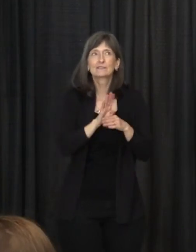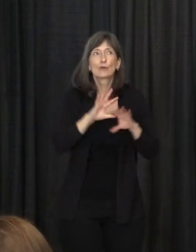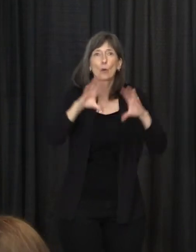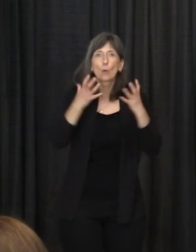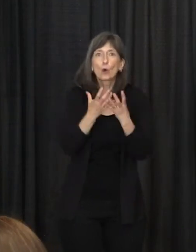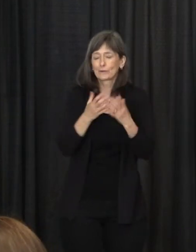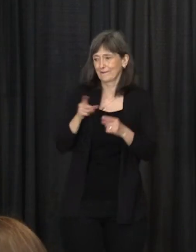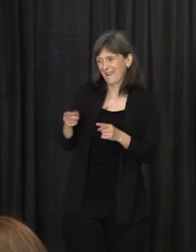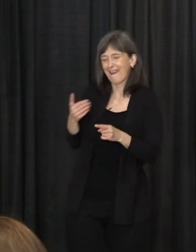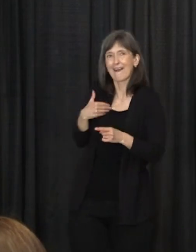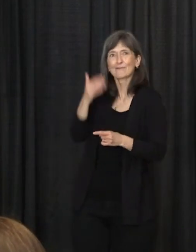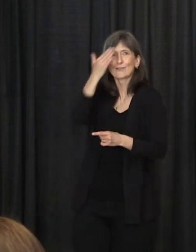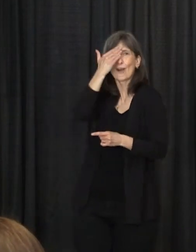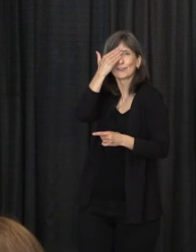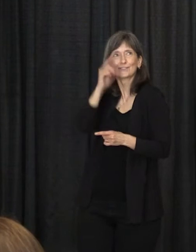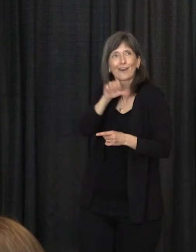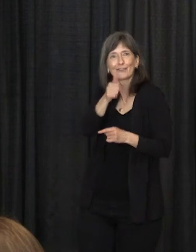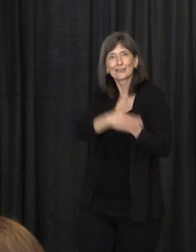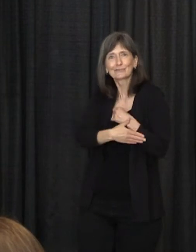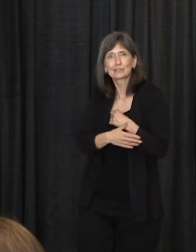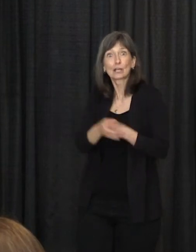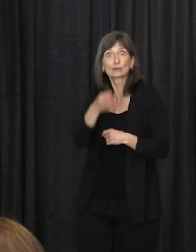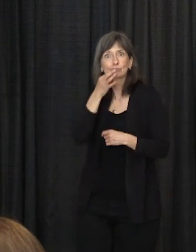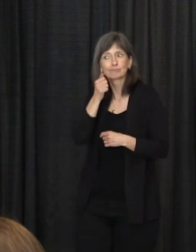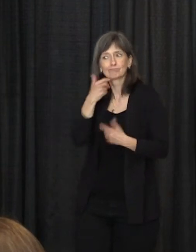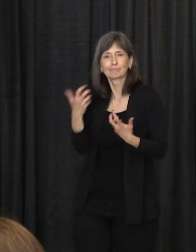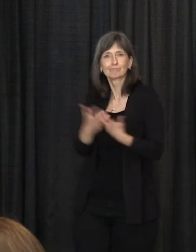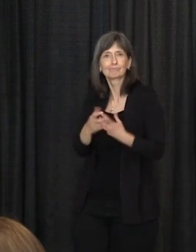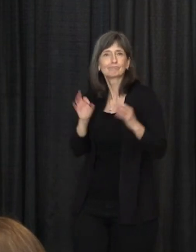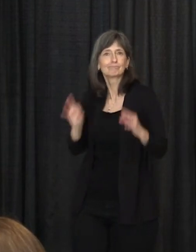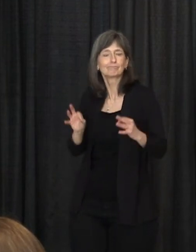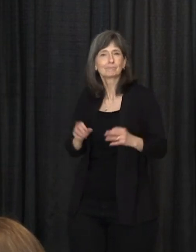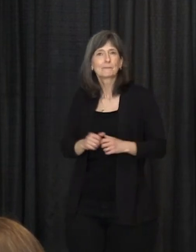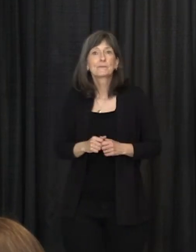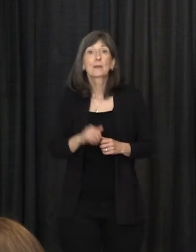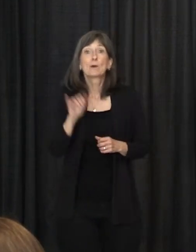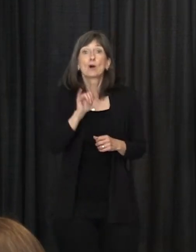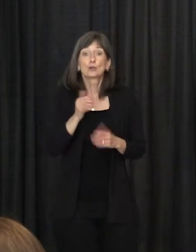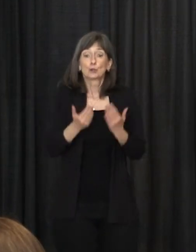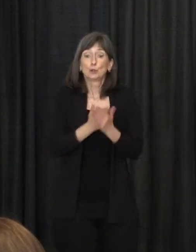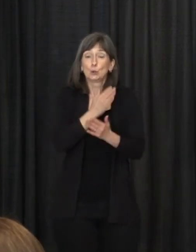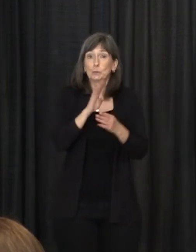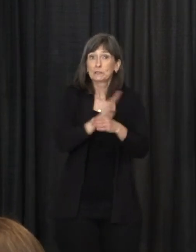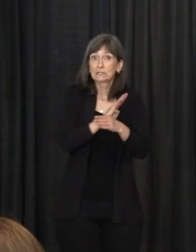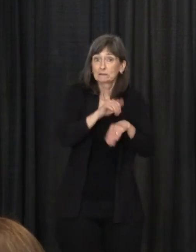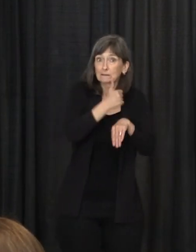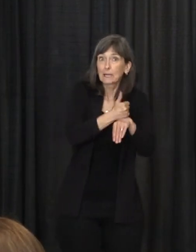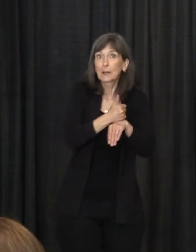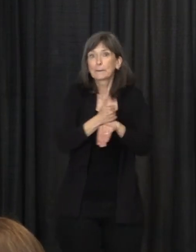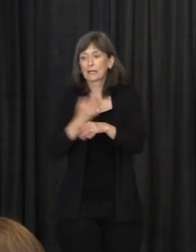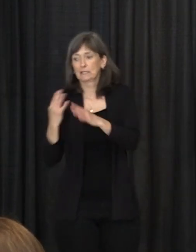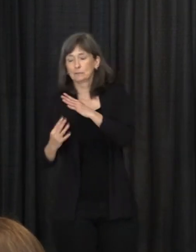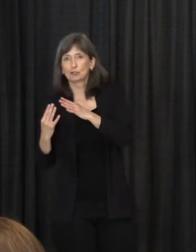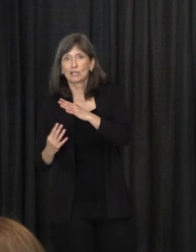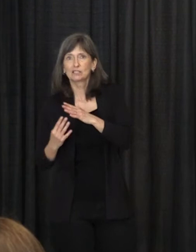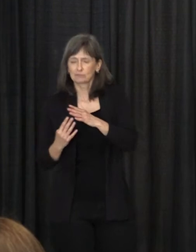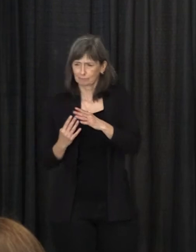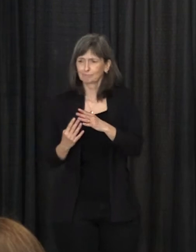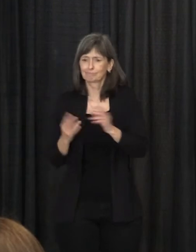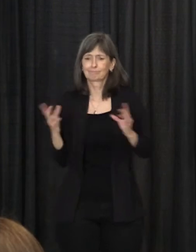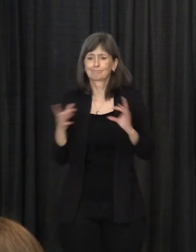globe. There's also interesting links between entrepreneurship and immigration talent. If you look at studies around Canada and around the